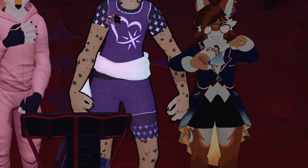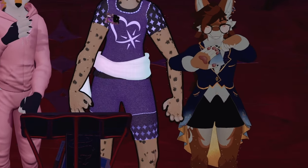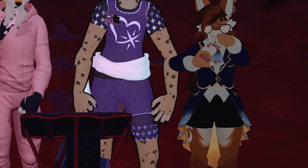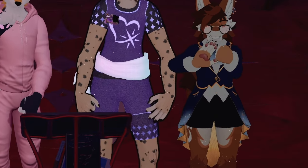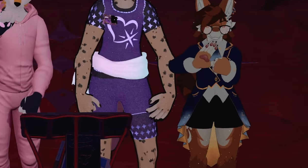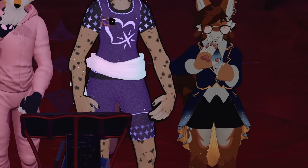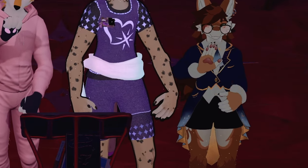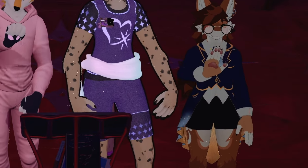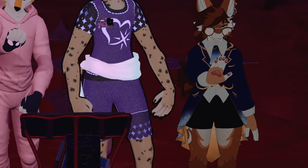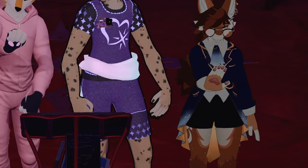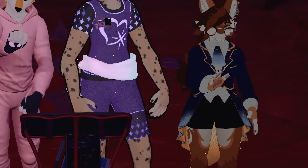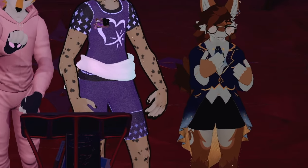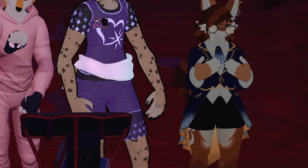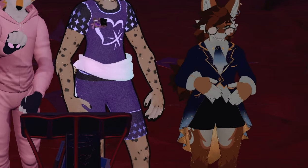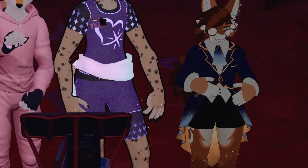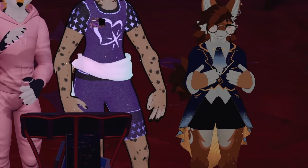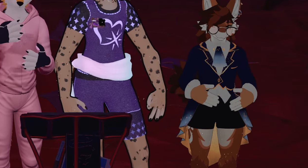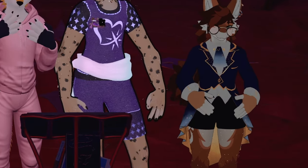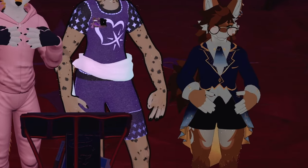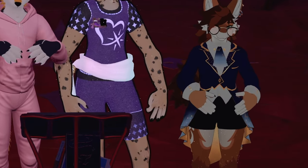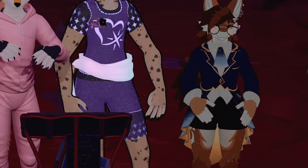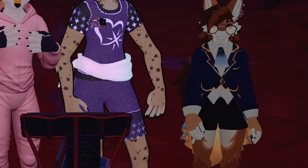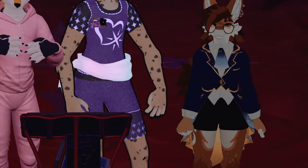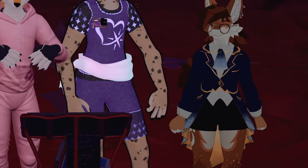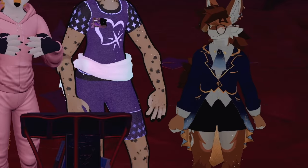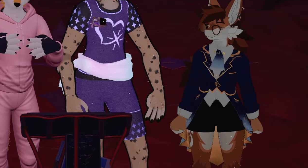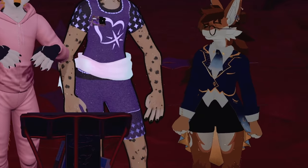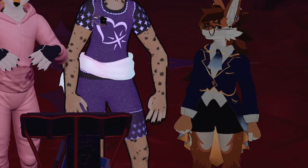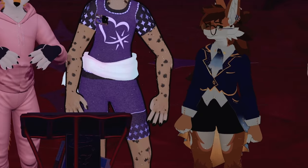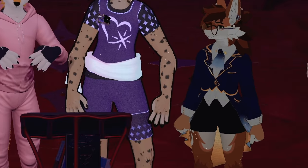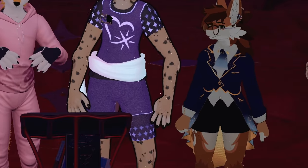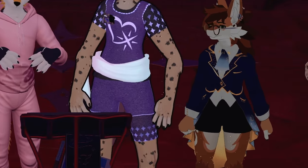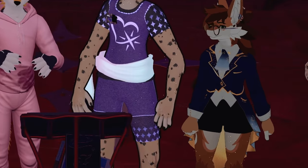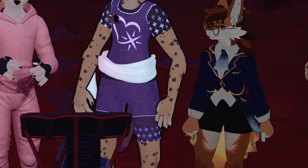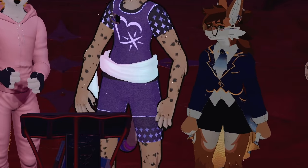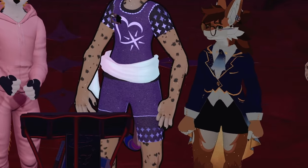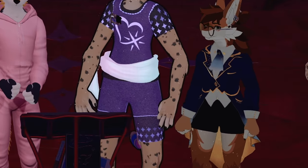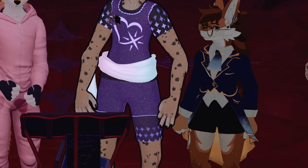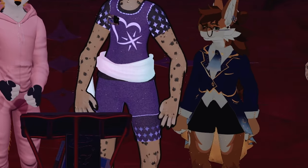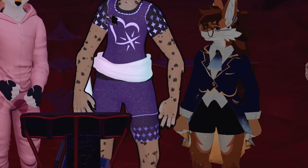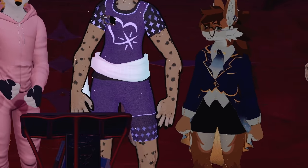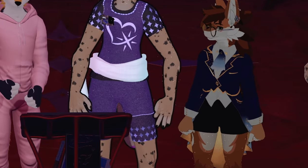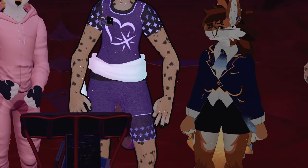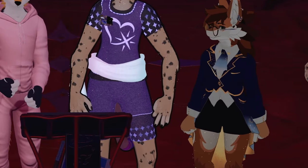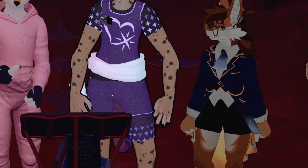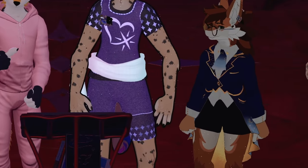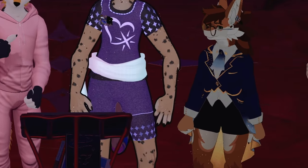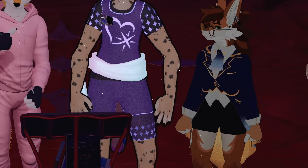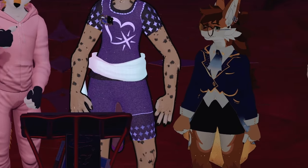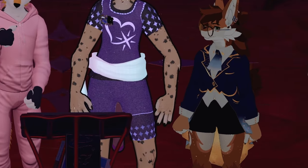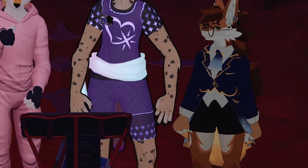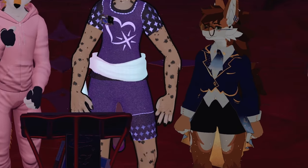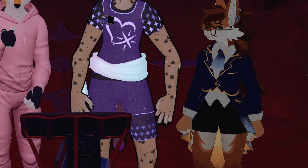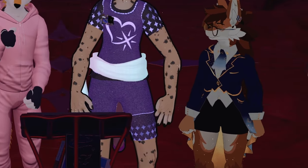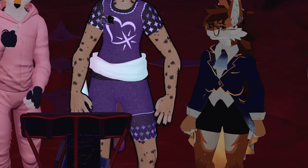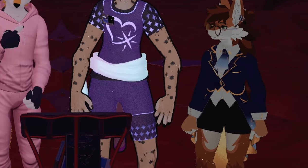And then Avi's showing the BSL version, where I like your avatar.